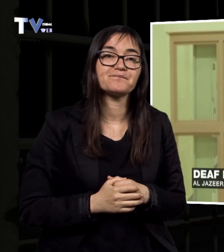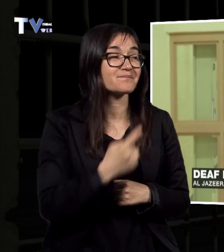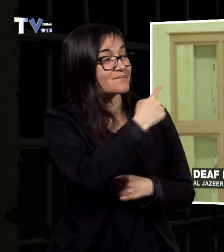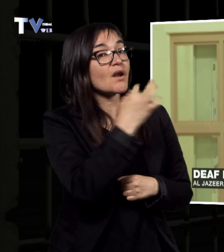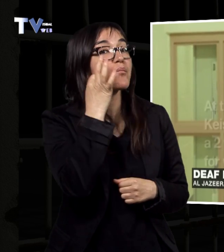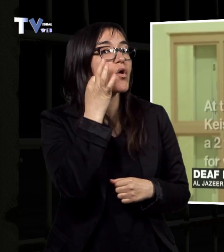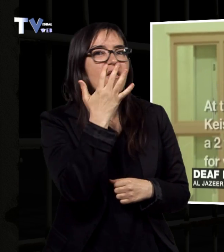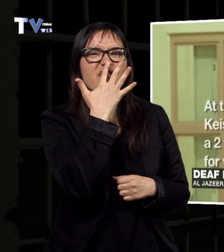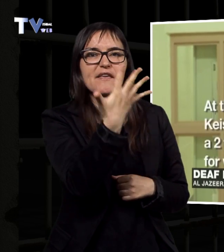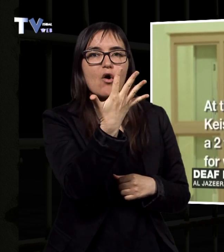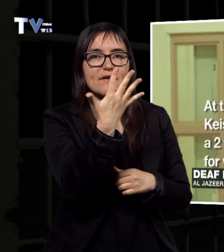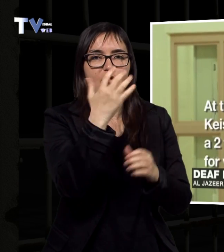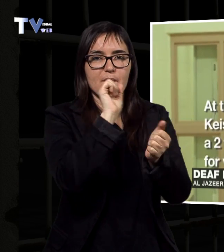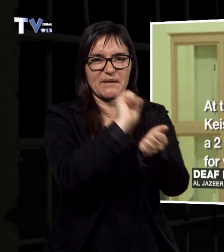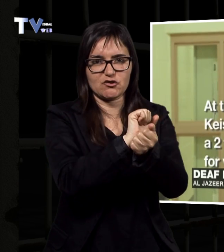system.